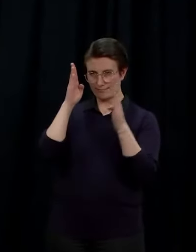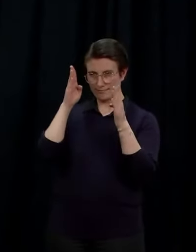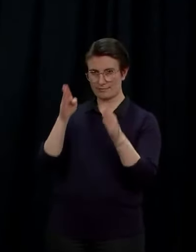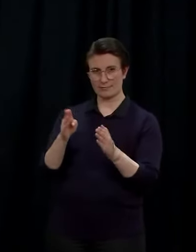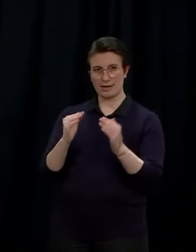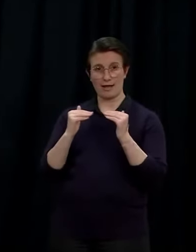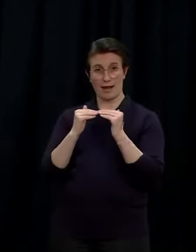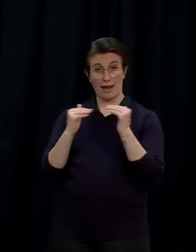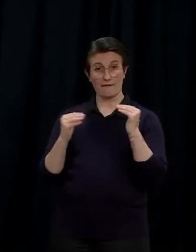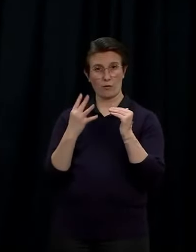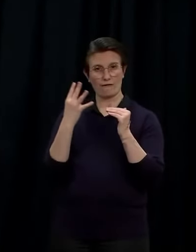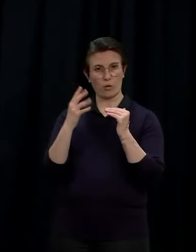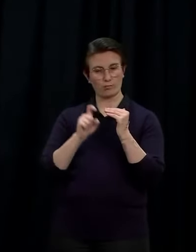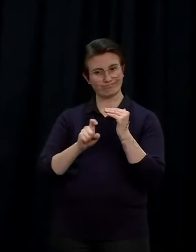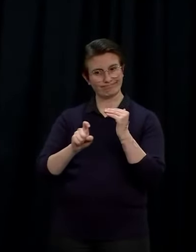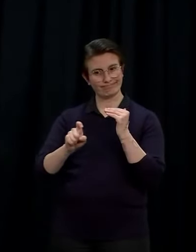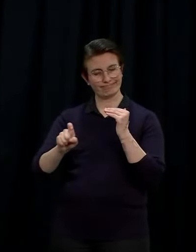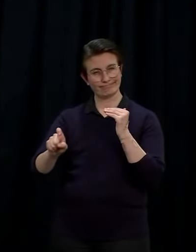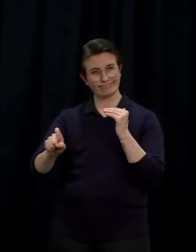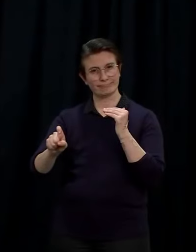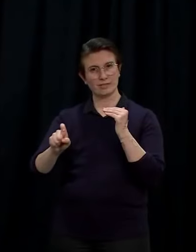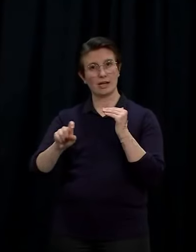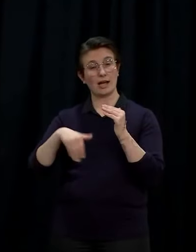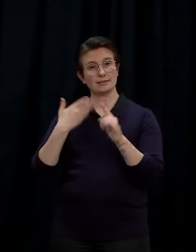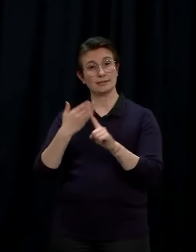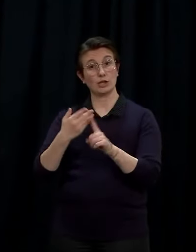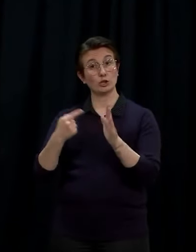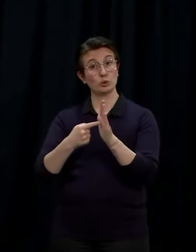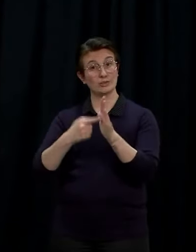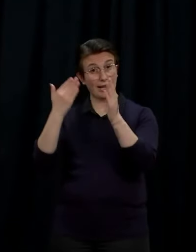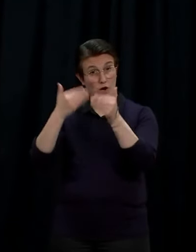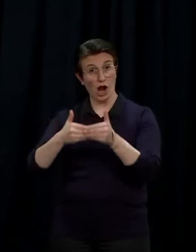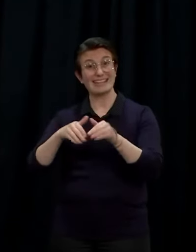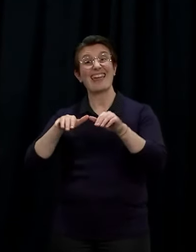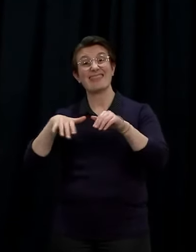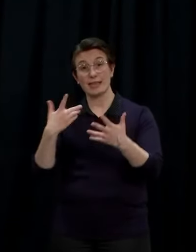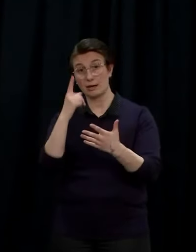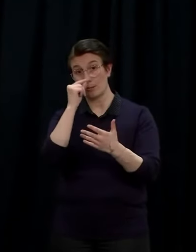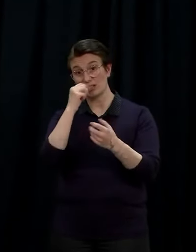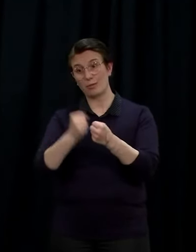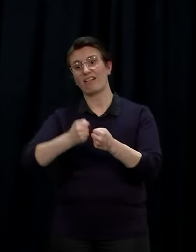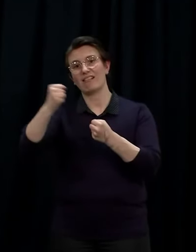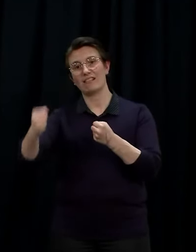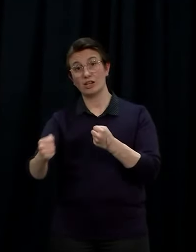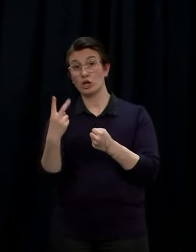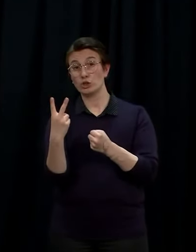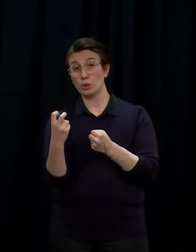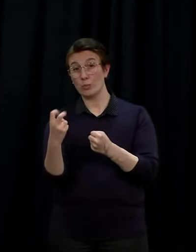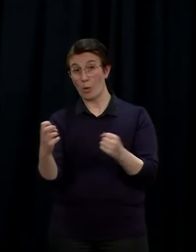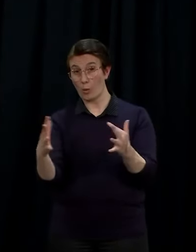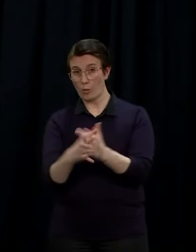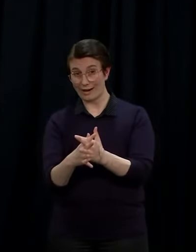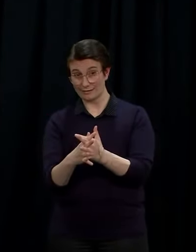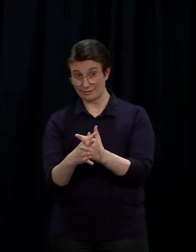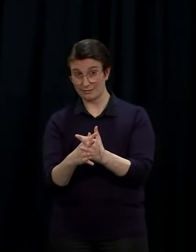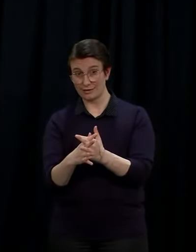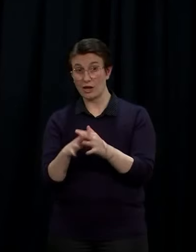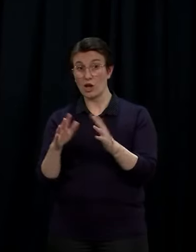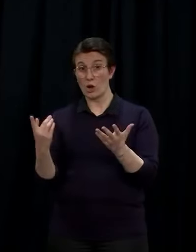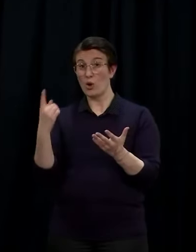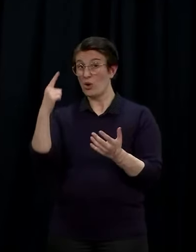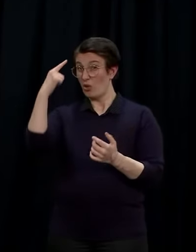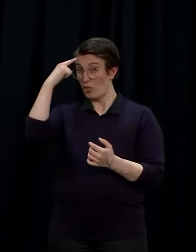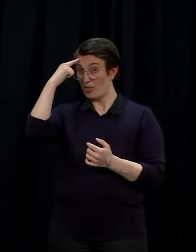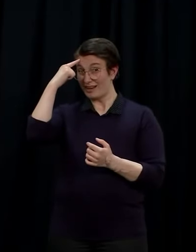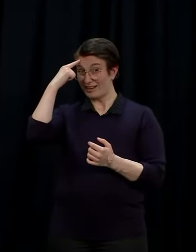for another 2 weeks. Is it likely that the rest of the country will stay at level 3 while Auckland is at no